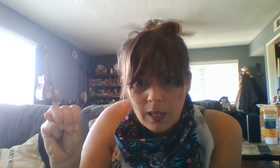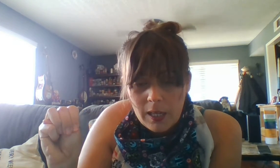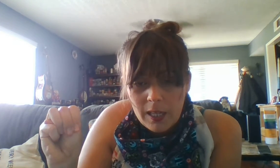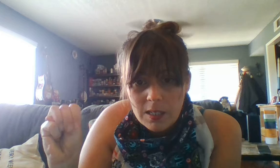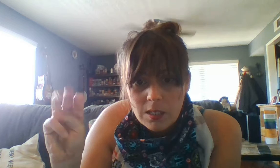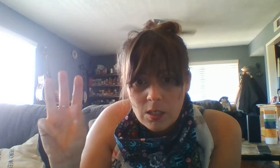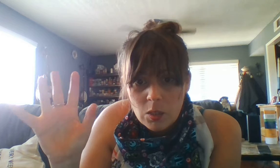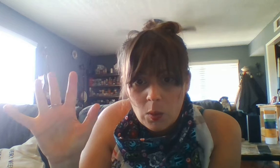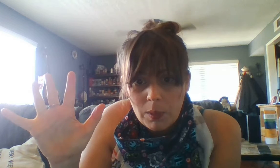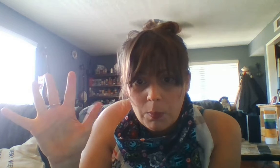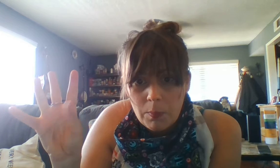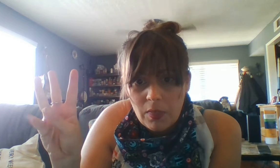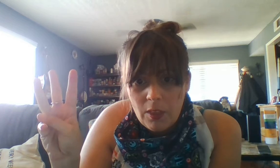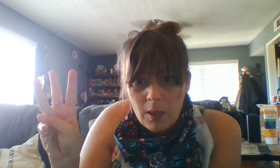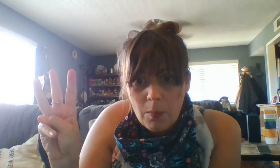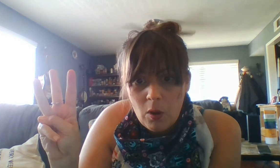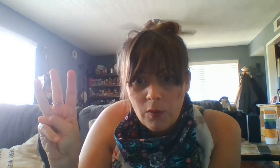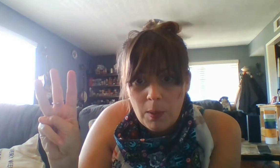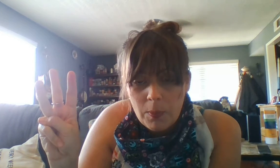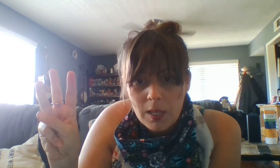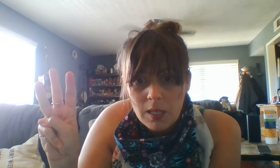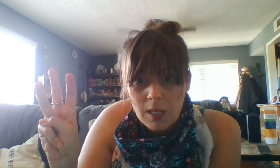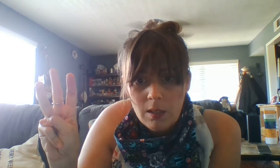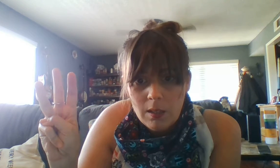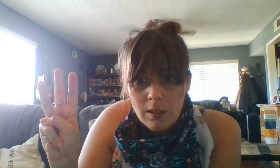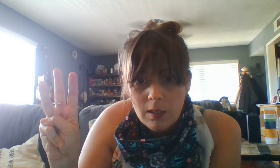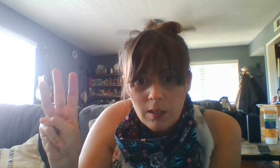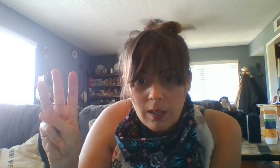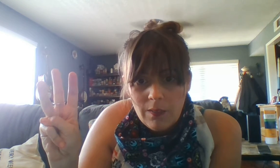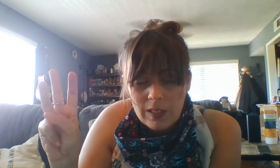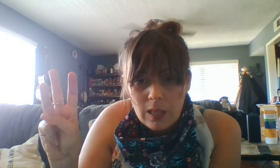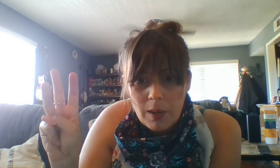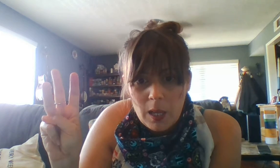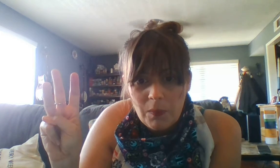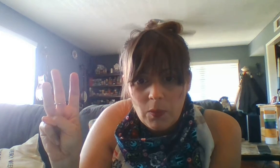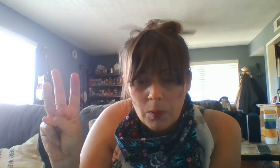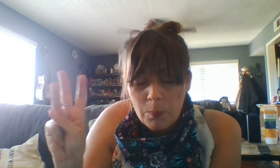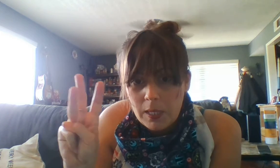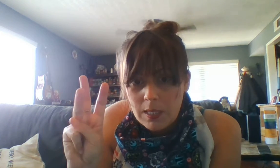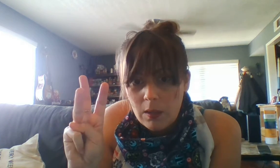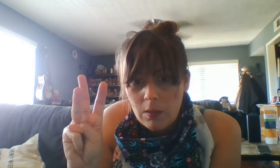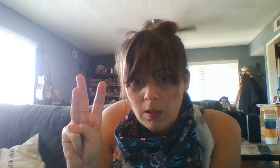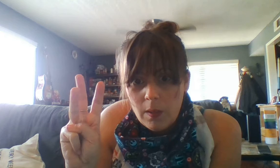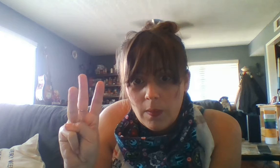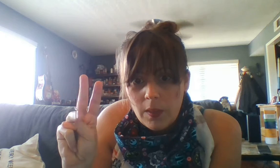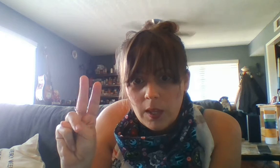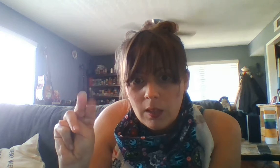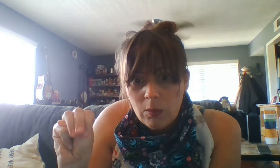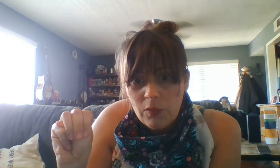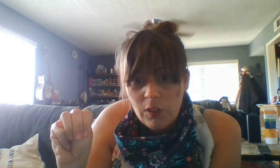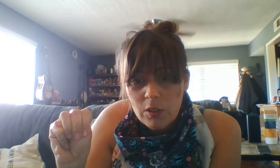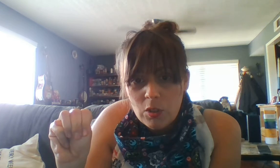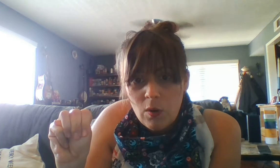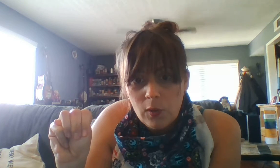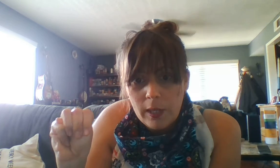Got it? So I'm going to put my thumb over my pinky. In fact, that might help if you put your pinky down. And then 3 fingers over it,